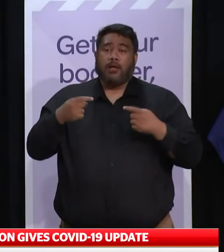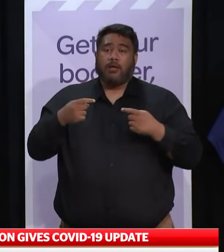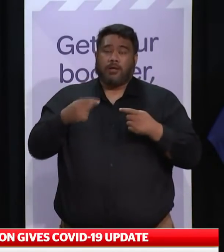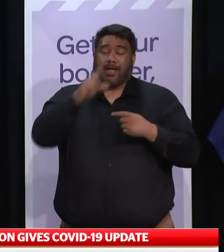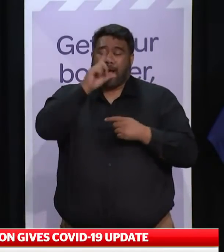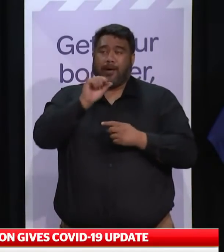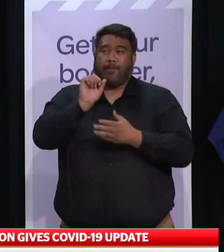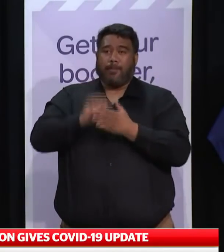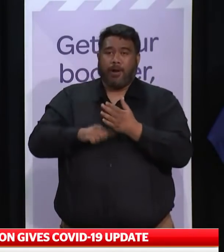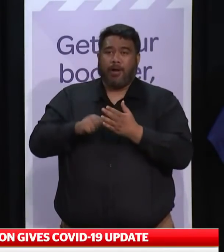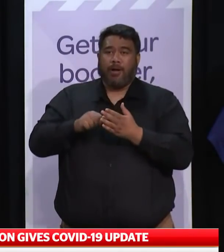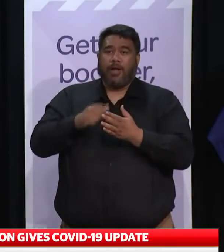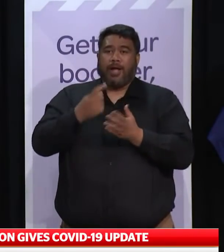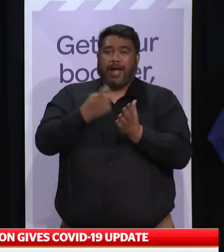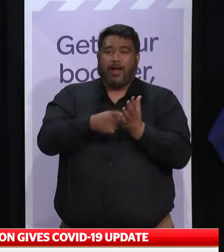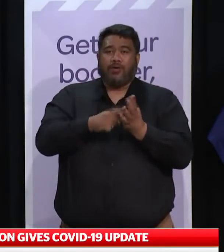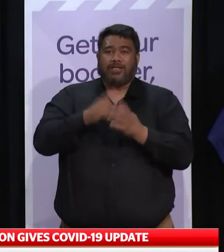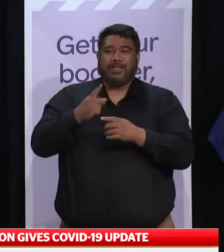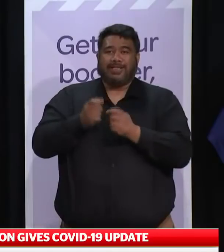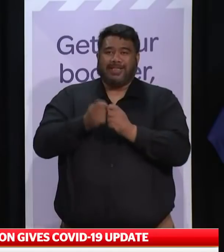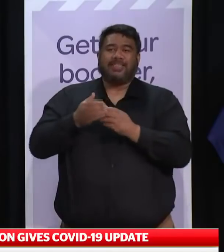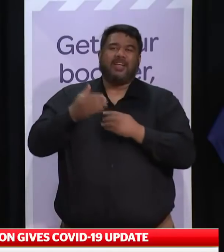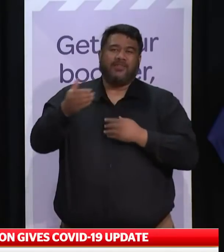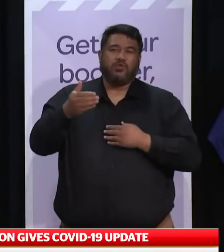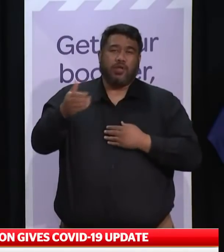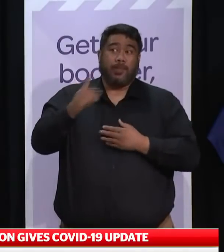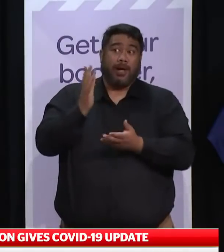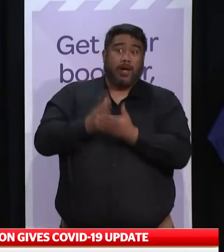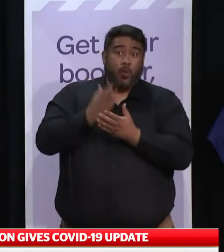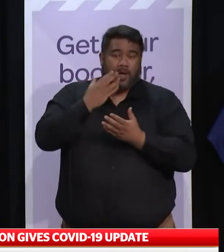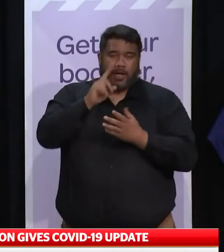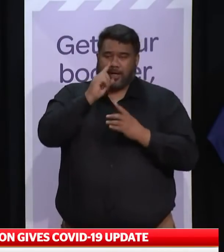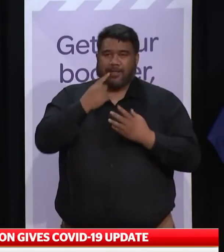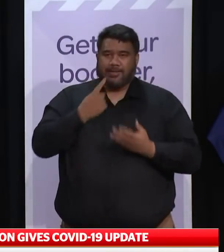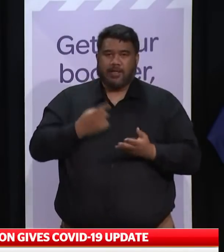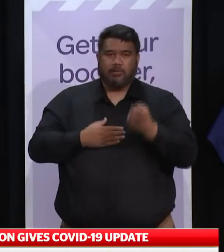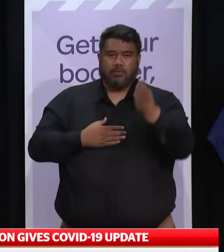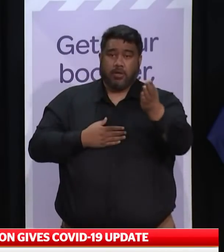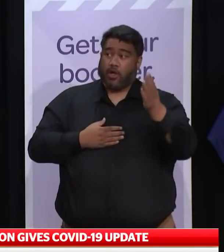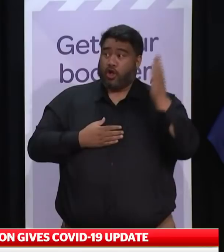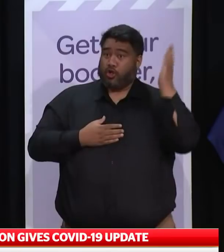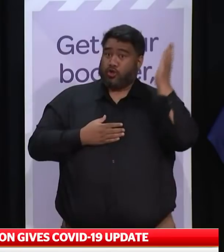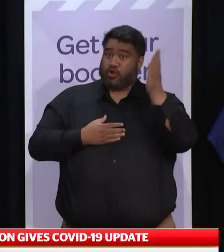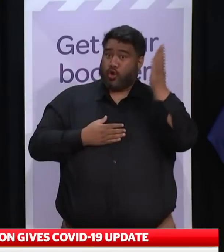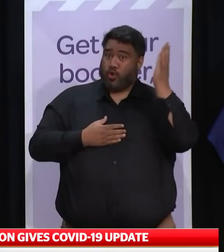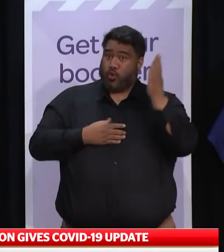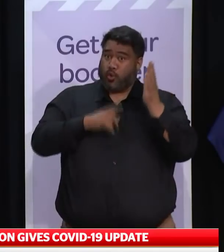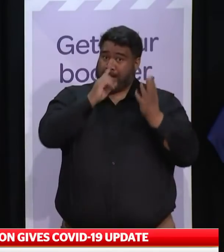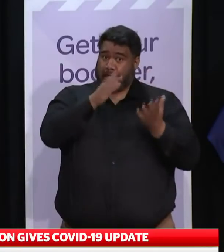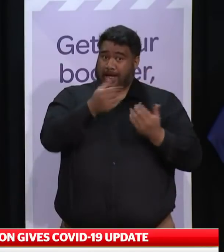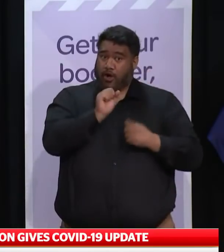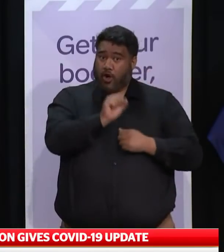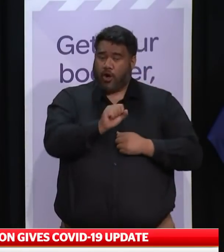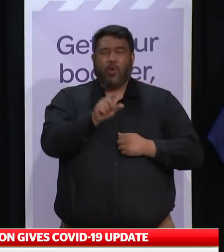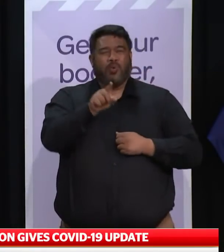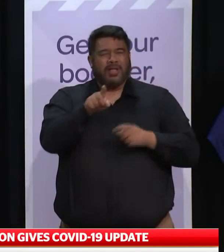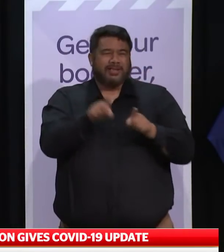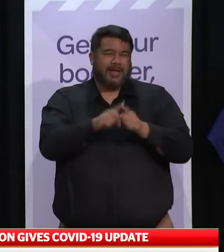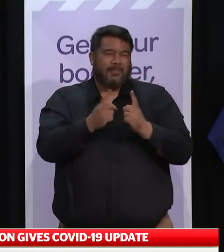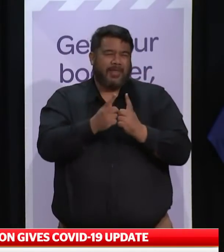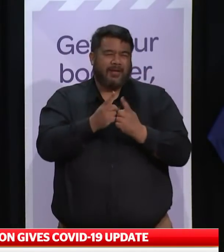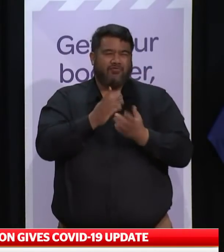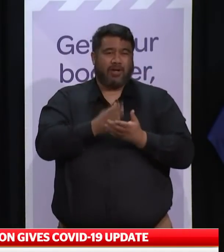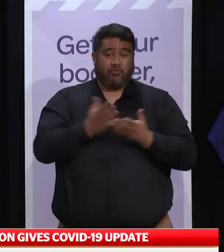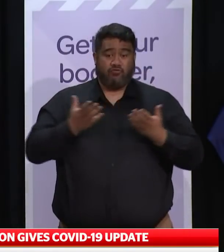you be supplying schools with rapid antigen tests? Well, again, similar. It's in the same category. At the moment, the particular focus that we've got